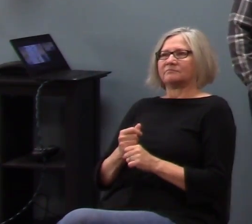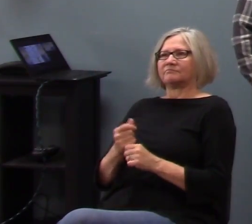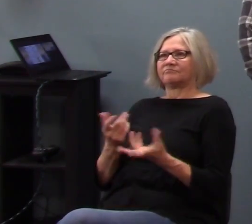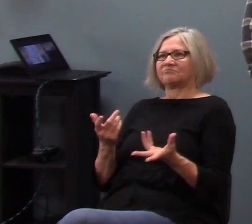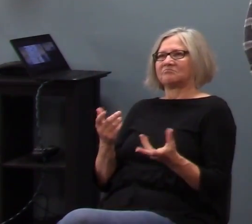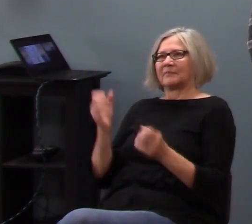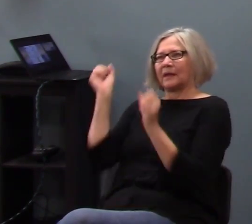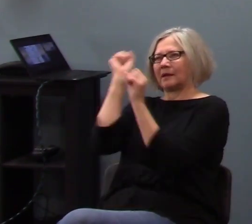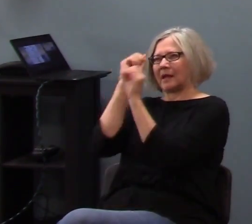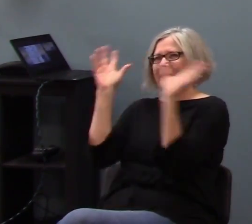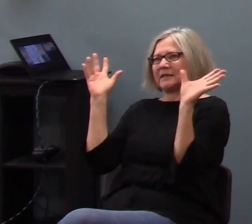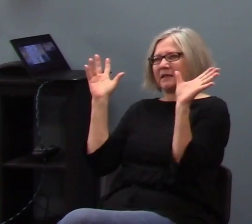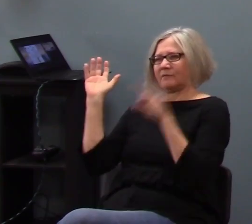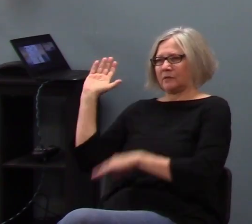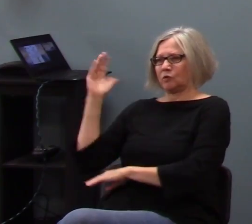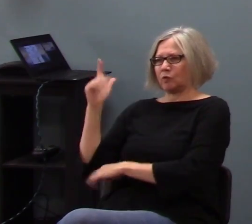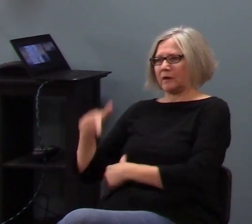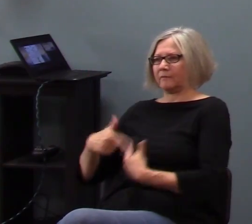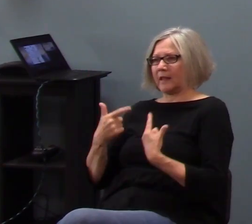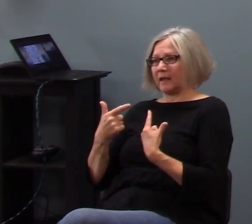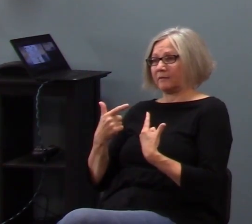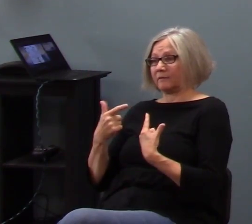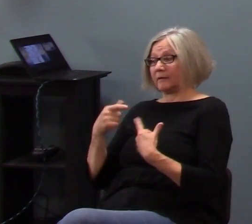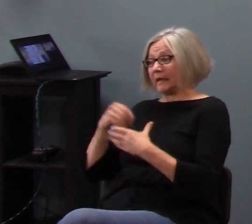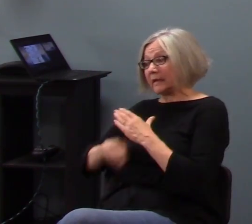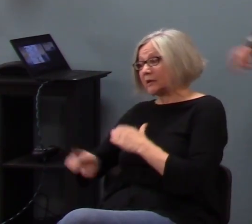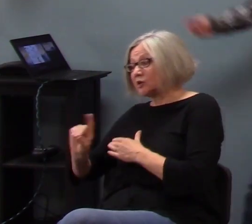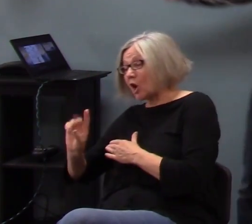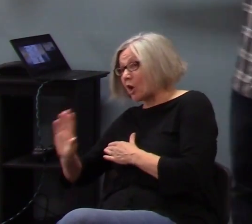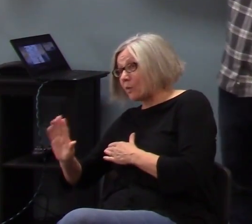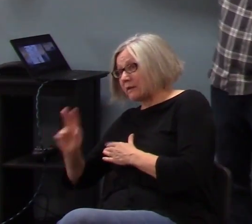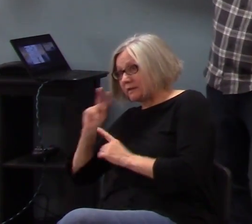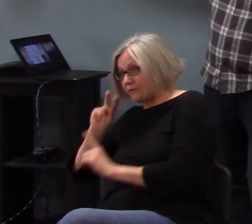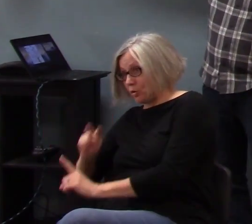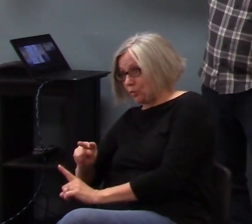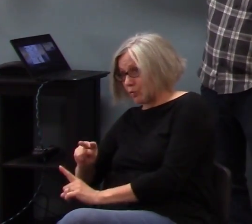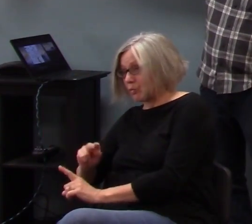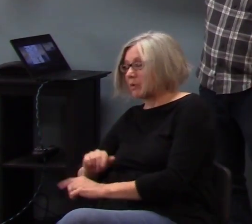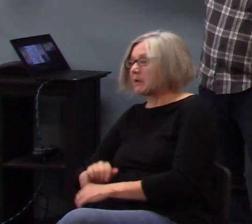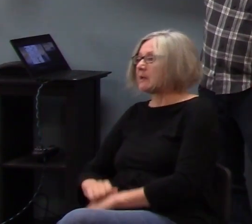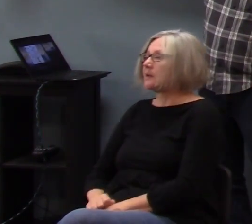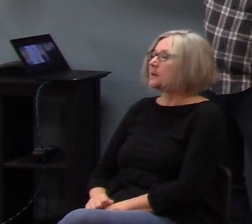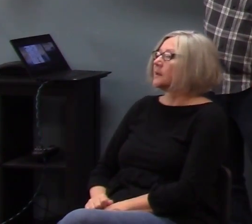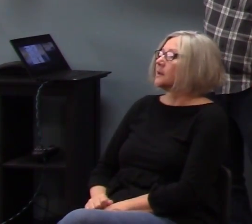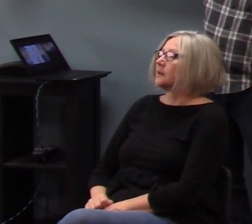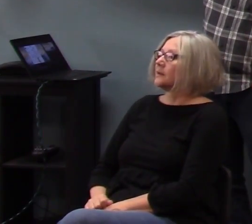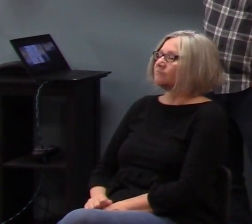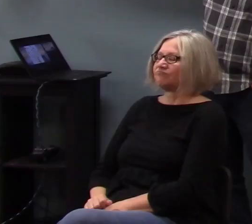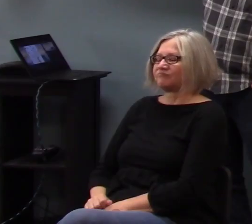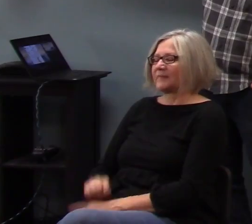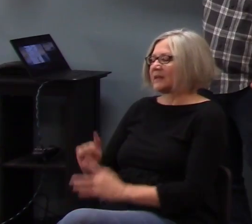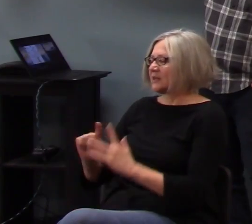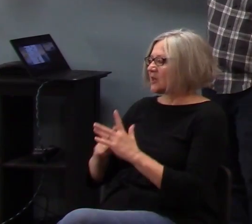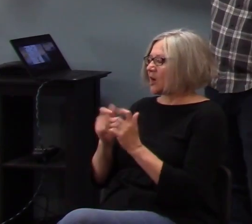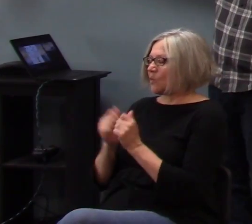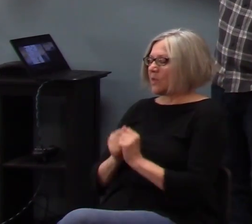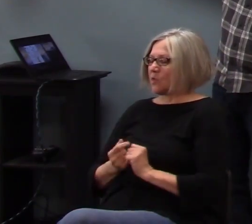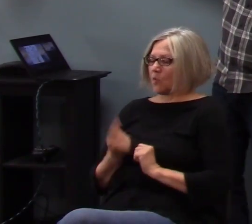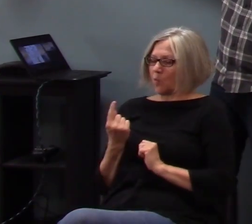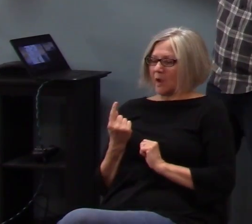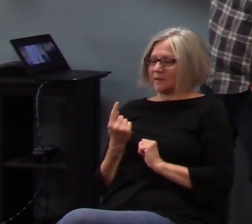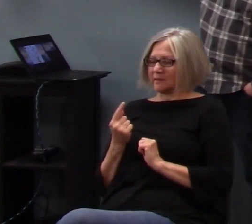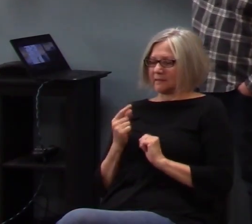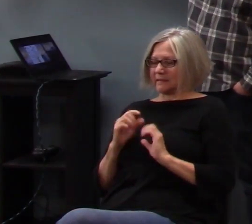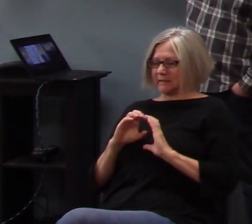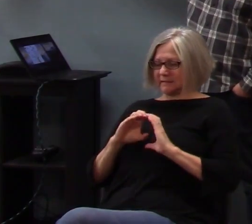life is sort of like in Darwin's view. Where you're starting with some sort of early cell, single cells, and you get